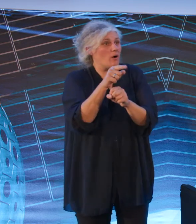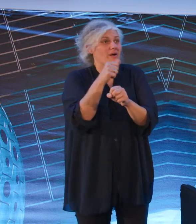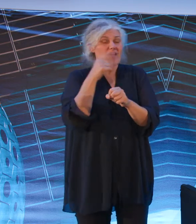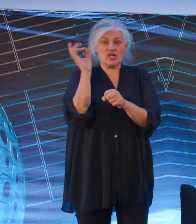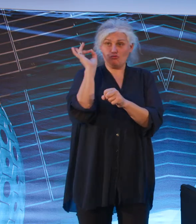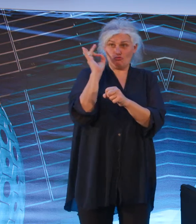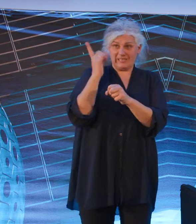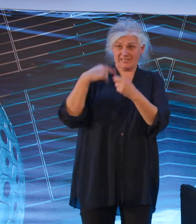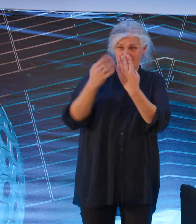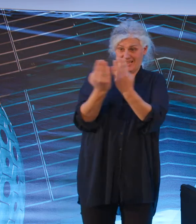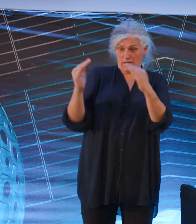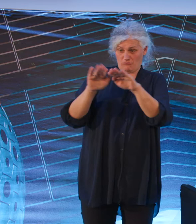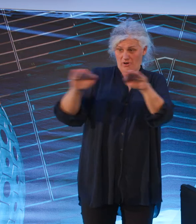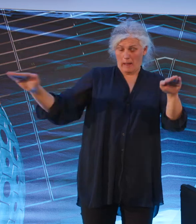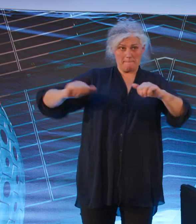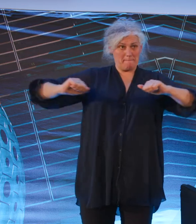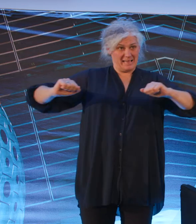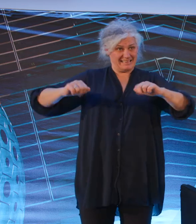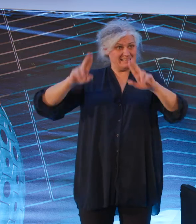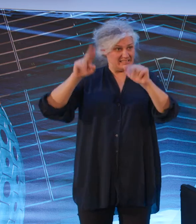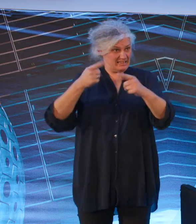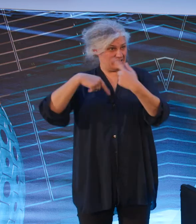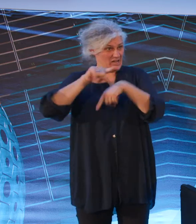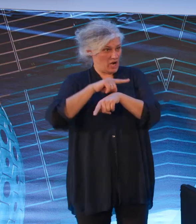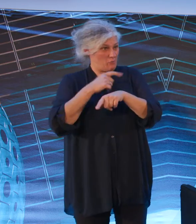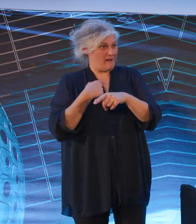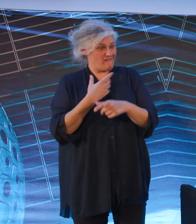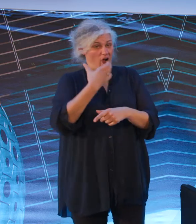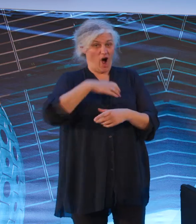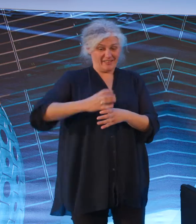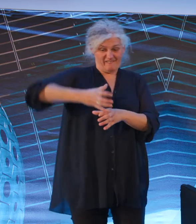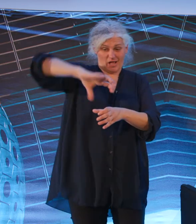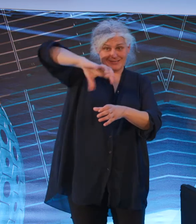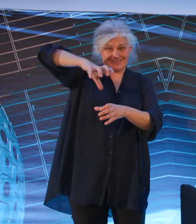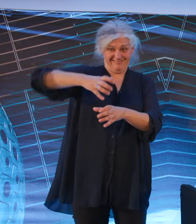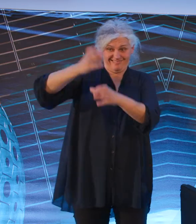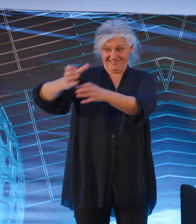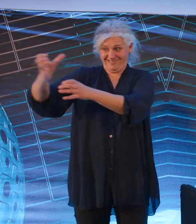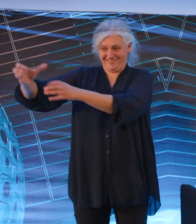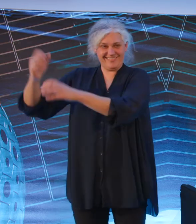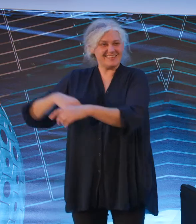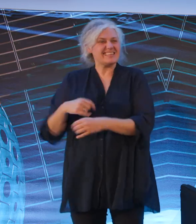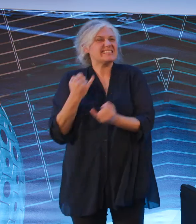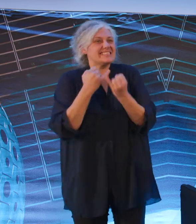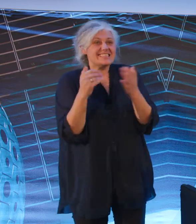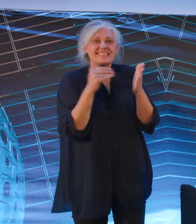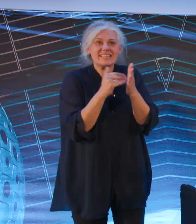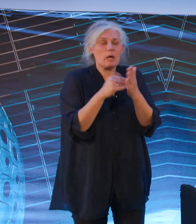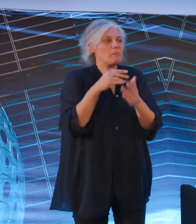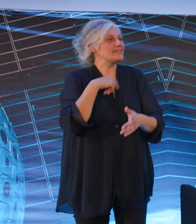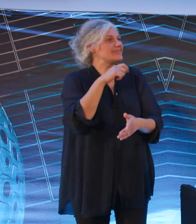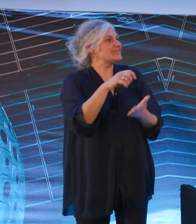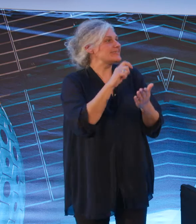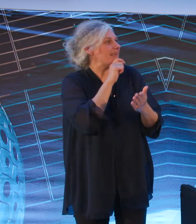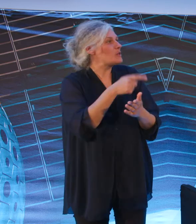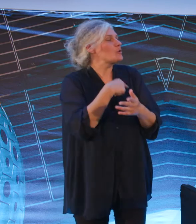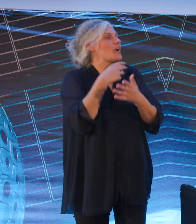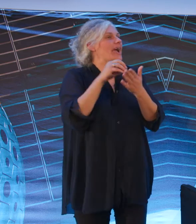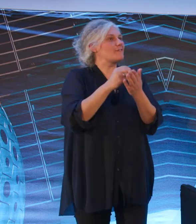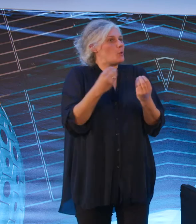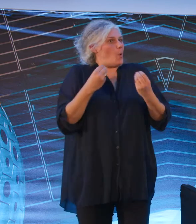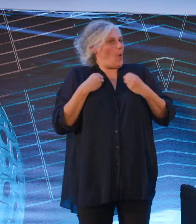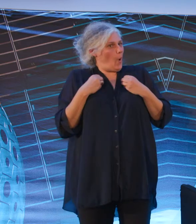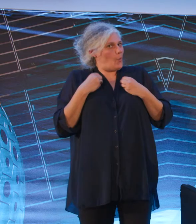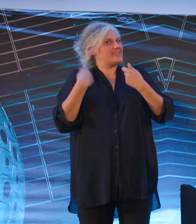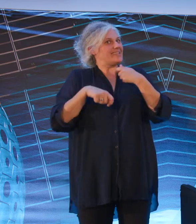kitchen counters, which are just big enough to fit our canisters for our hot tea flasks. It sounds like a small detail, but until you have to fill one of those on your own, you